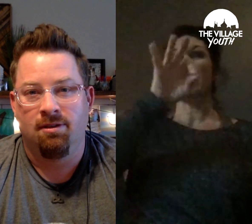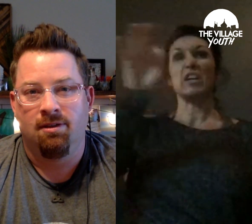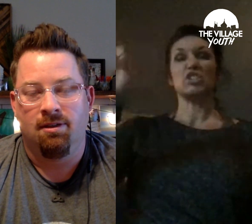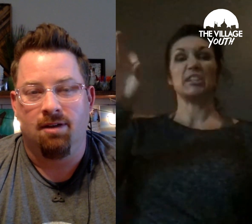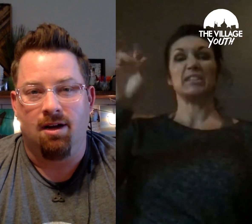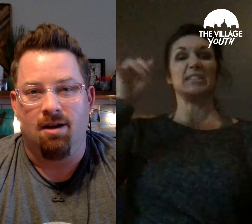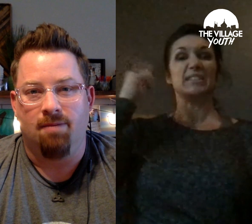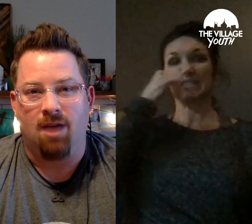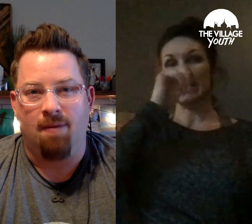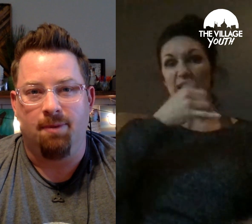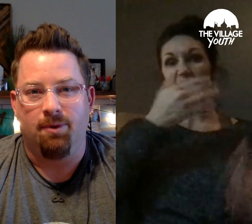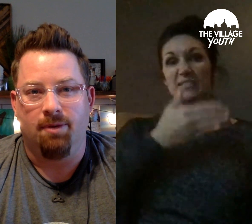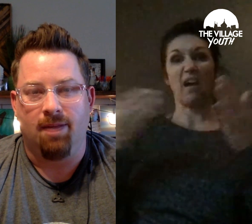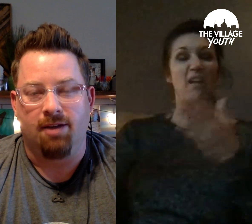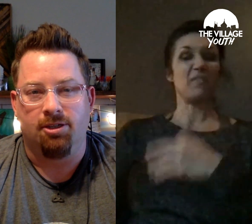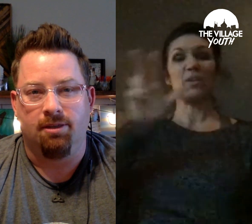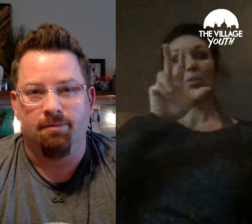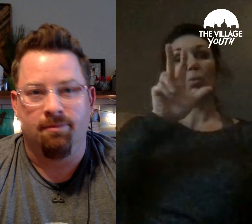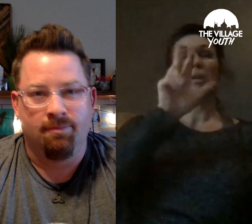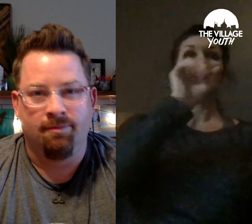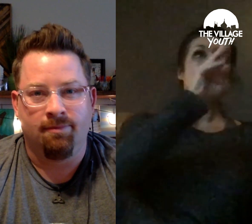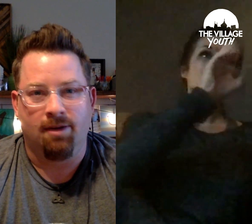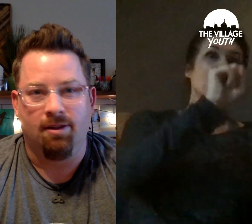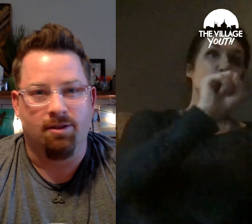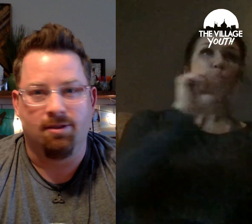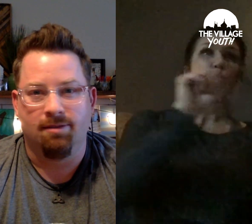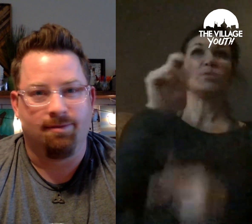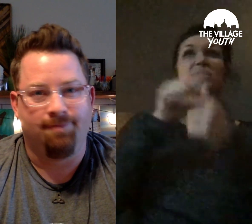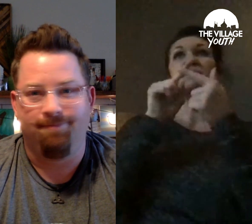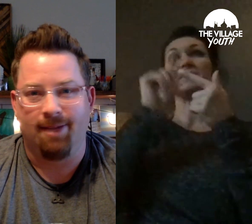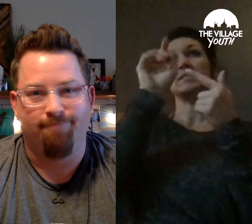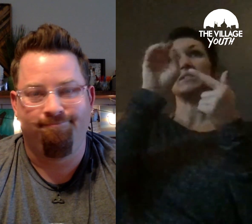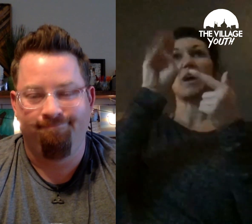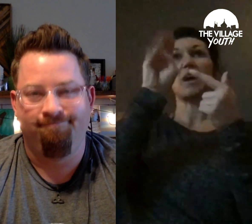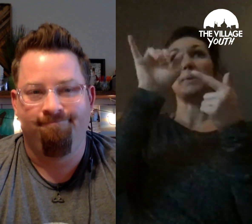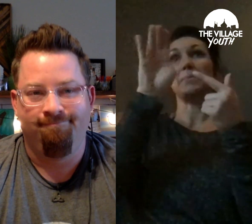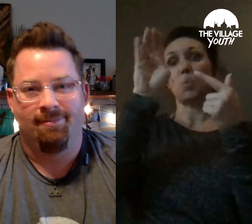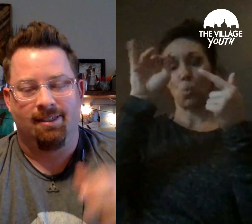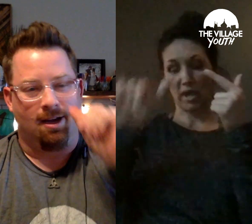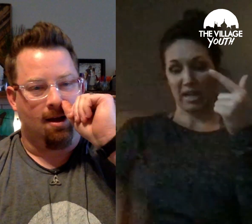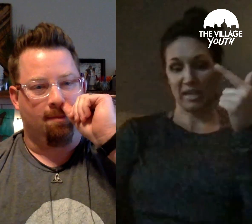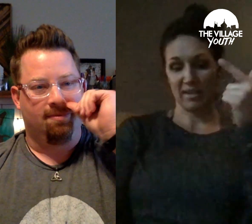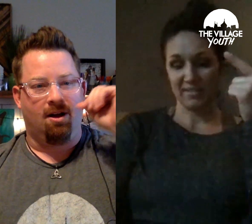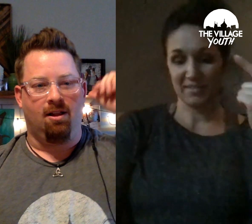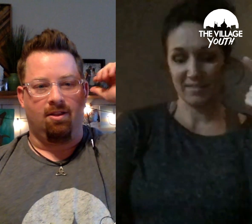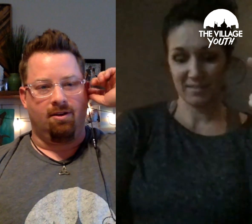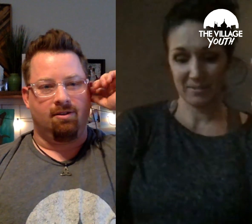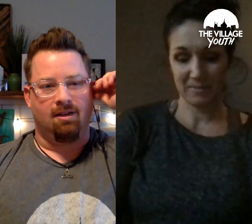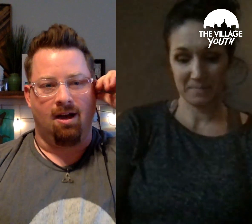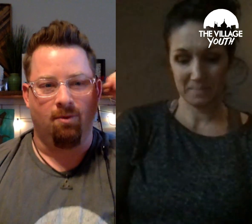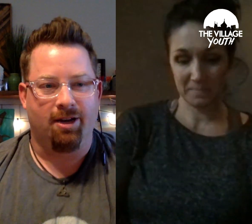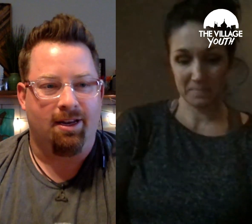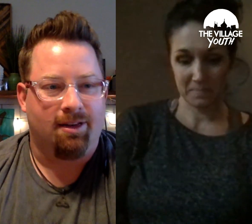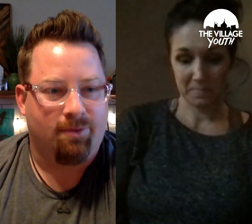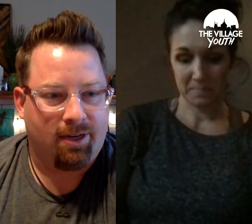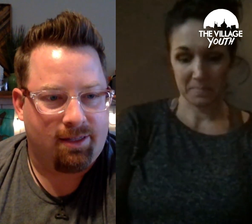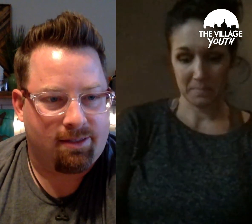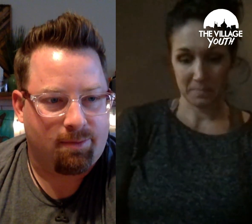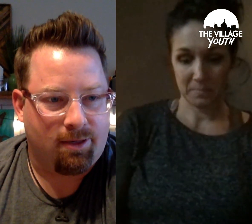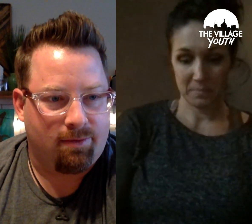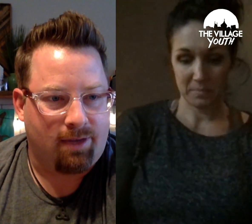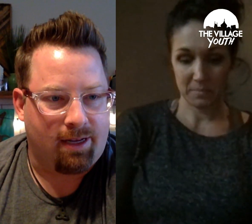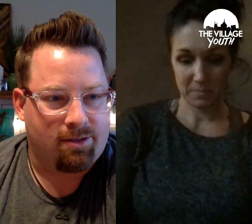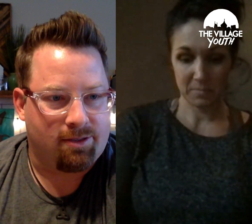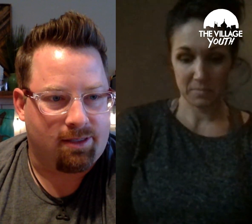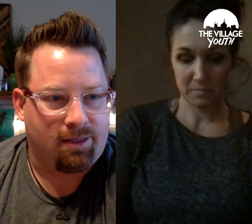Amigos, Tommy Boy, Black Sheep. Tommy Boy's such a good movie. Yes. Yeah. All of those. We're getting